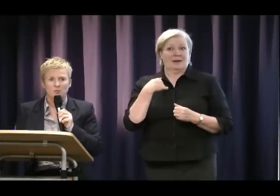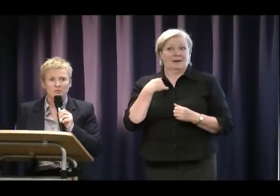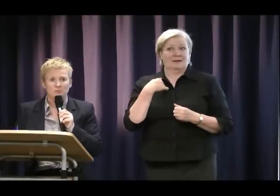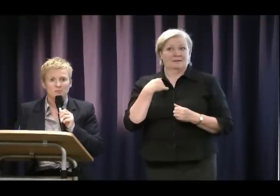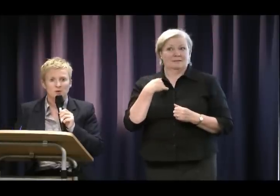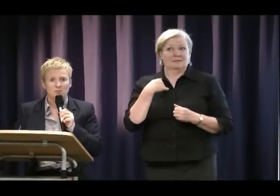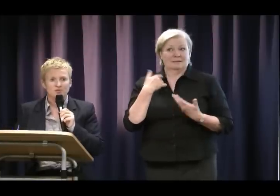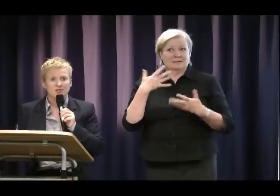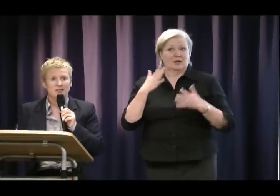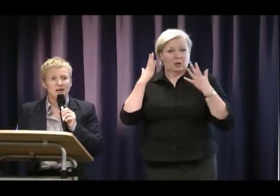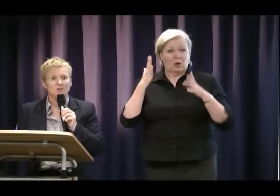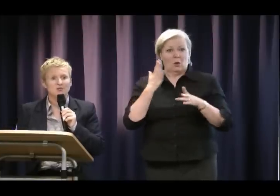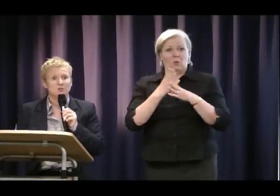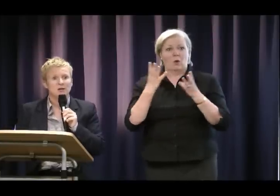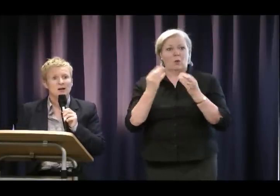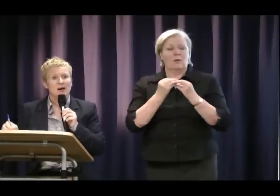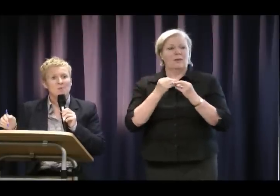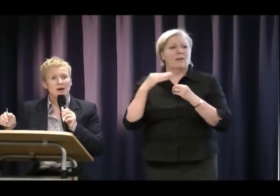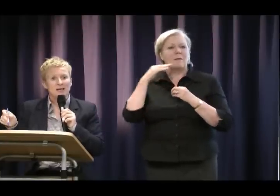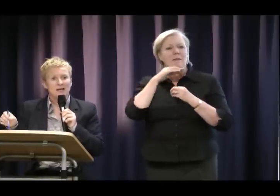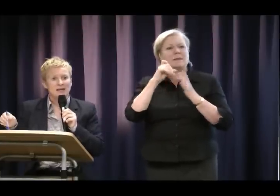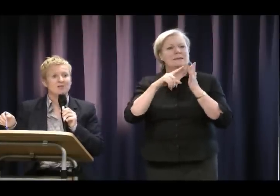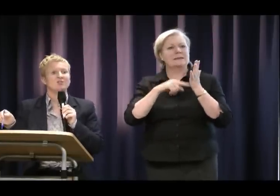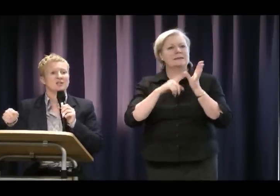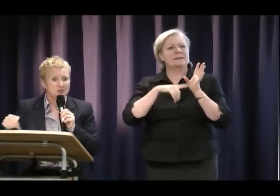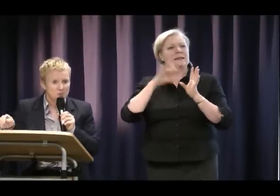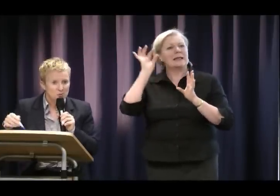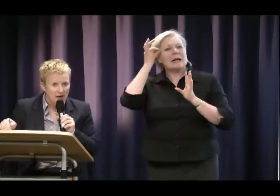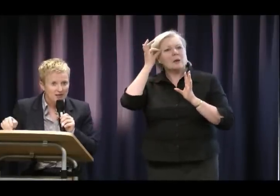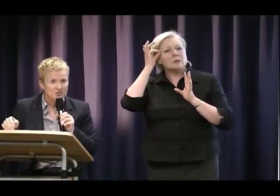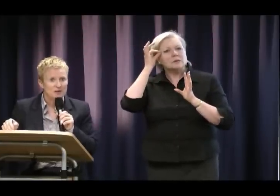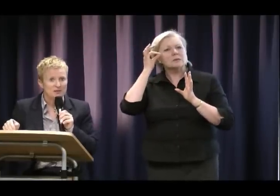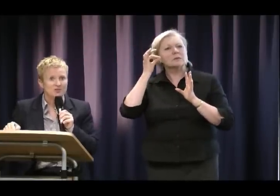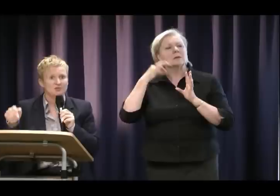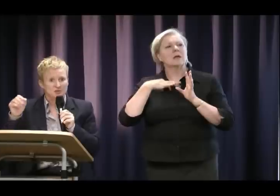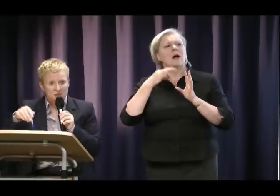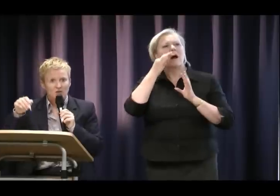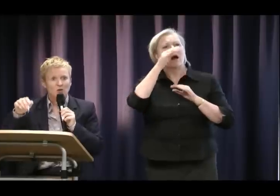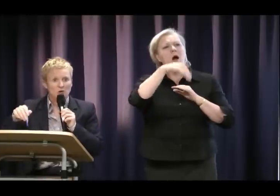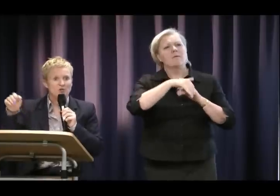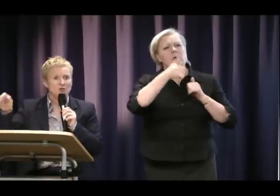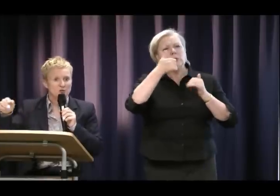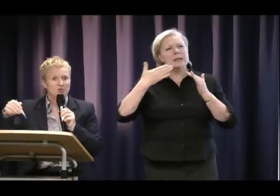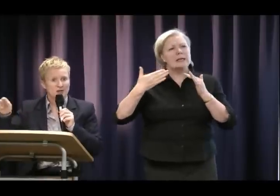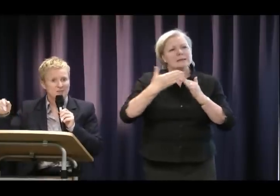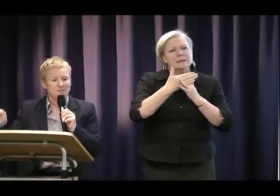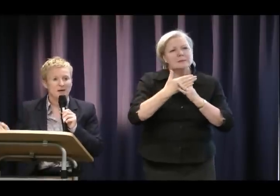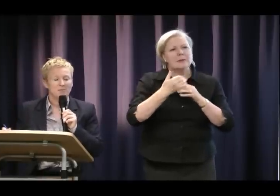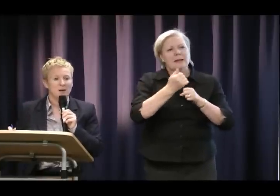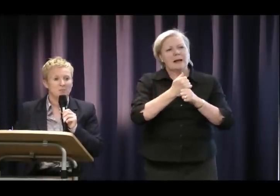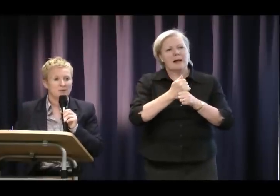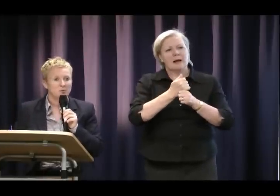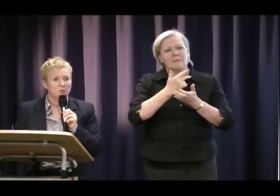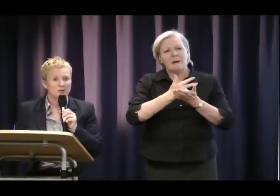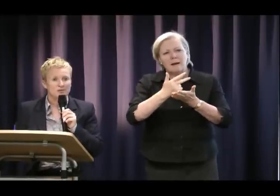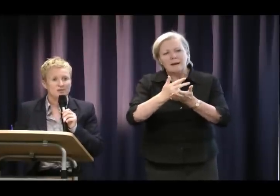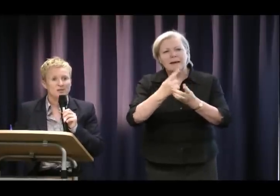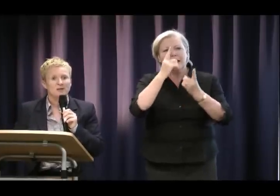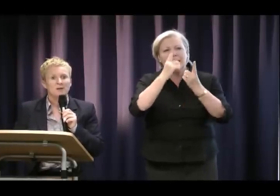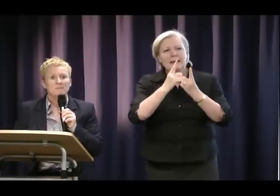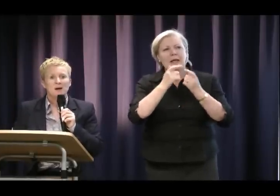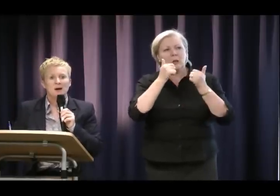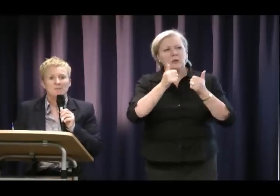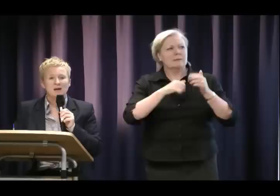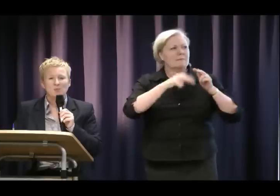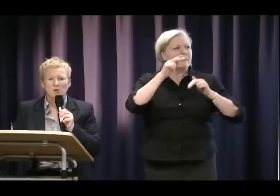bit of work with Melbourne City Council about getting accessible car spaces closer to some public buildings,